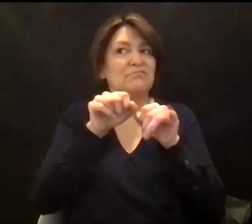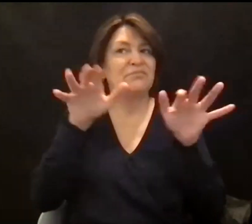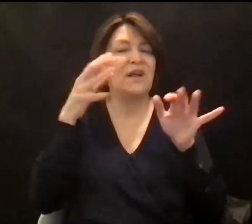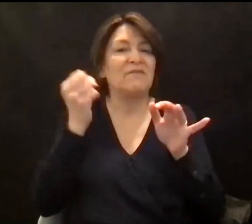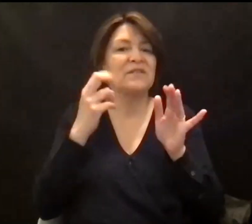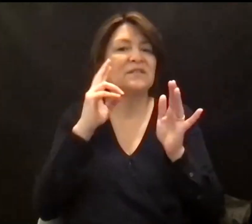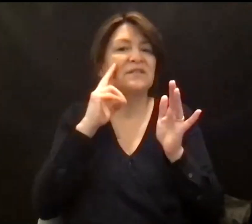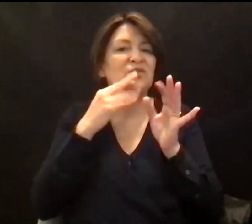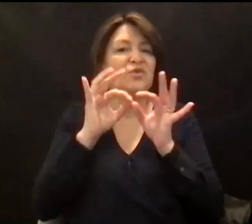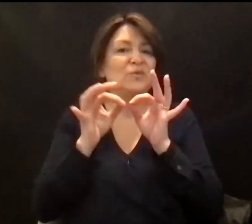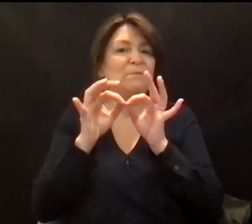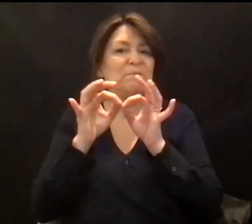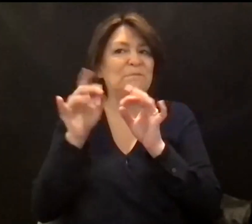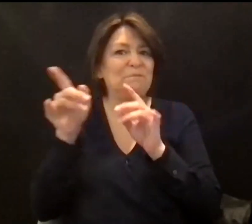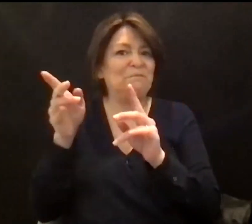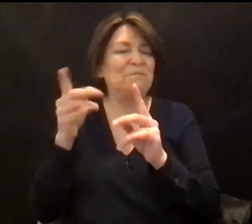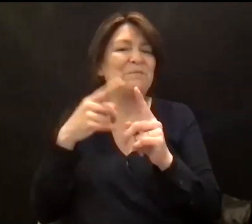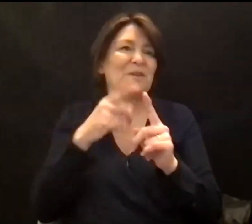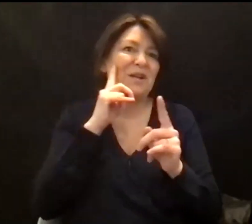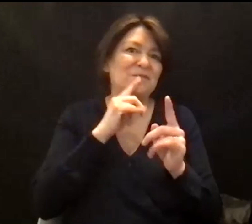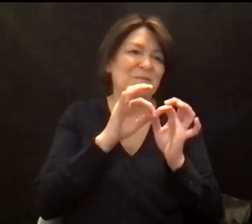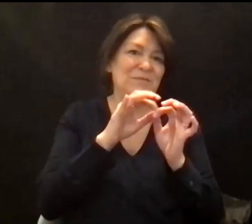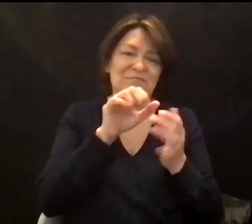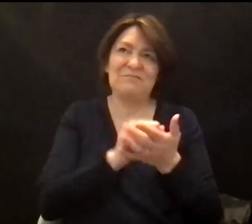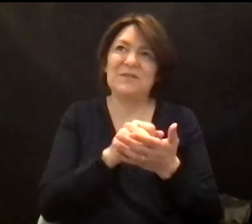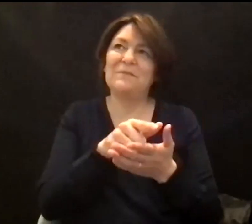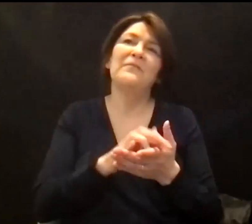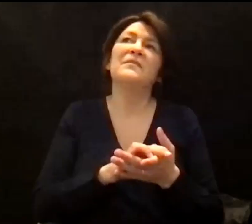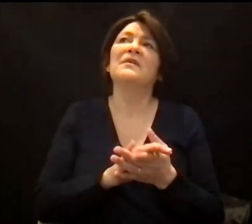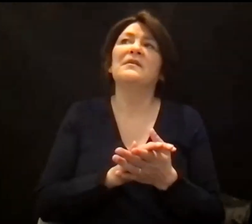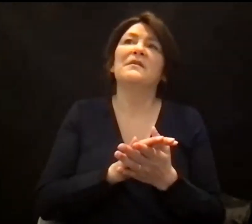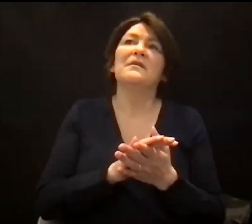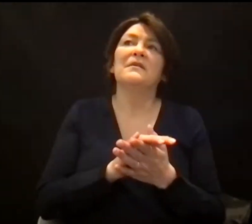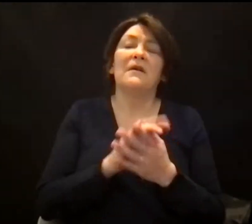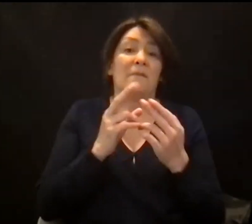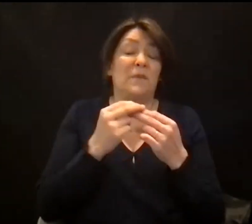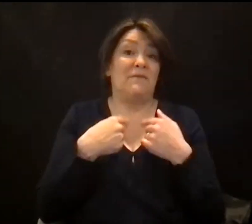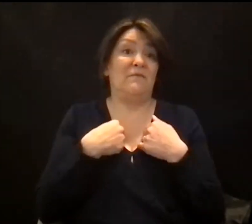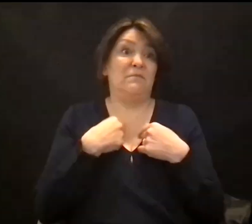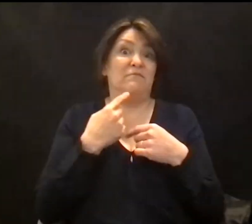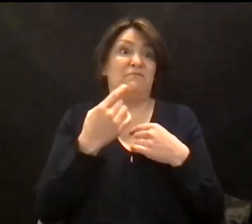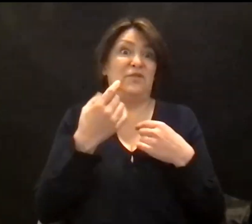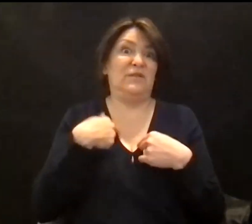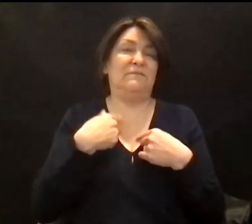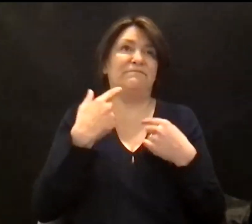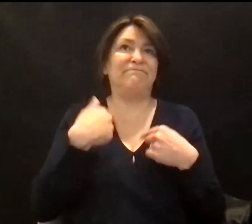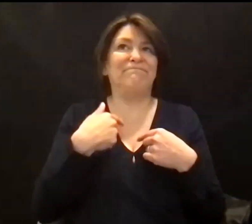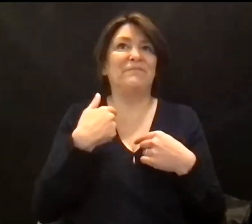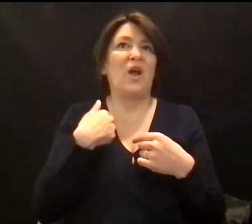I have to say, I think it's wonderful that we're seeing so many deaf interpreters out there and hearing interpreters as well at the moment in the